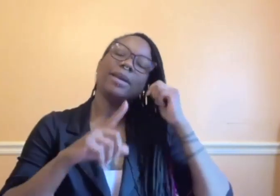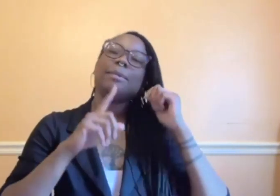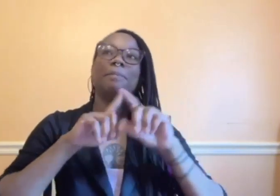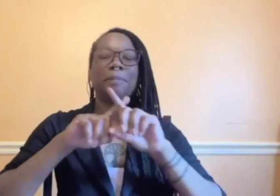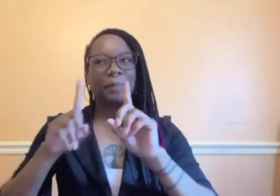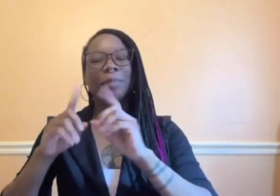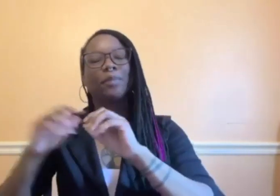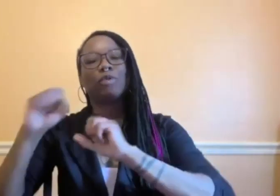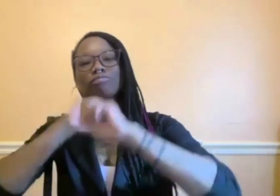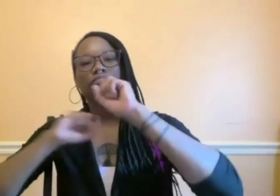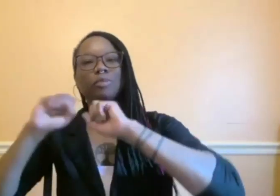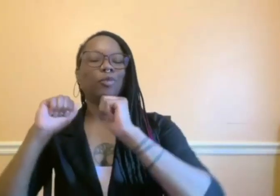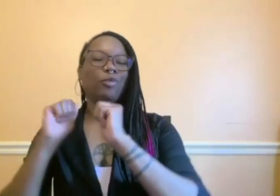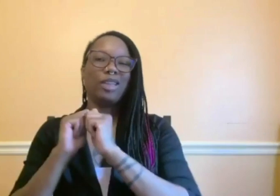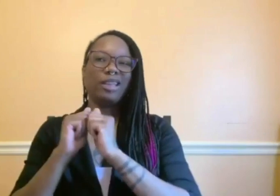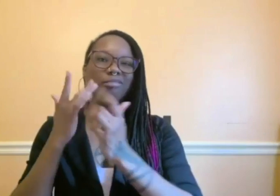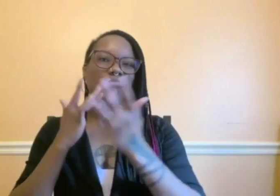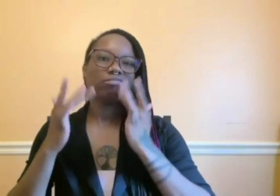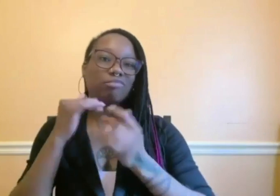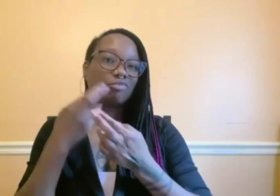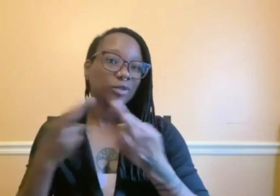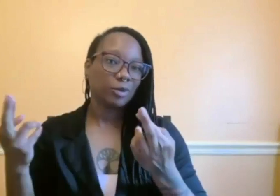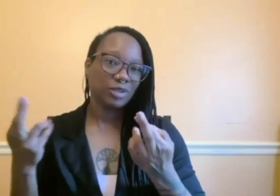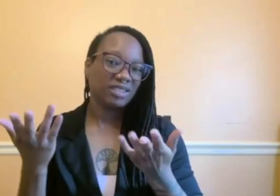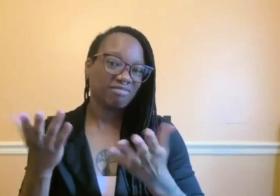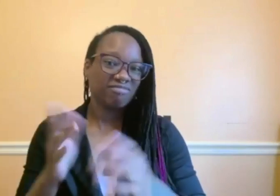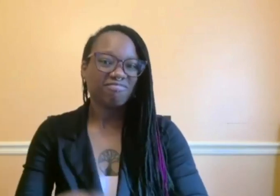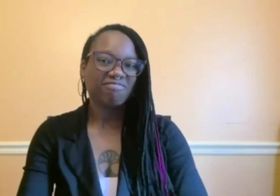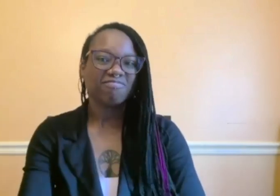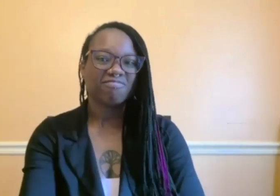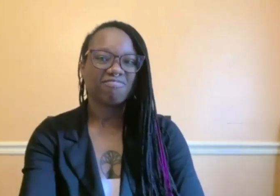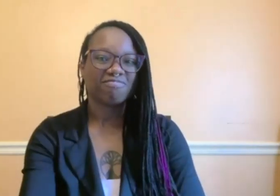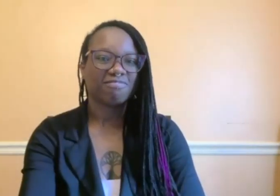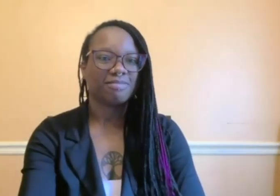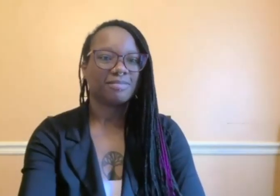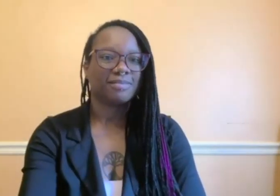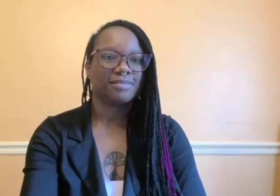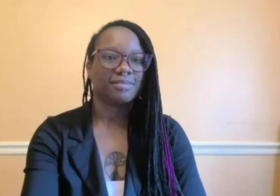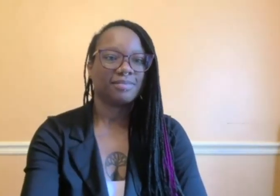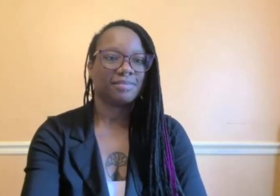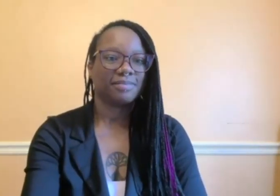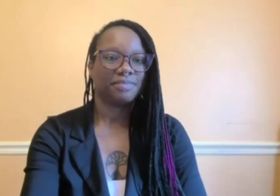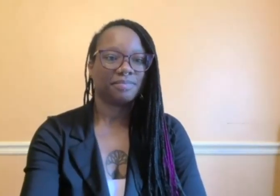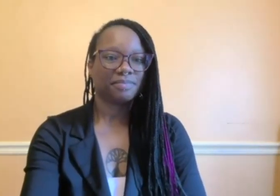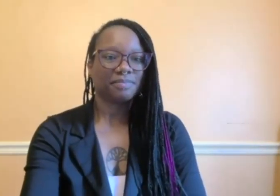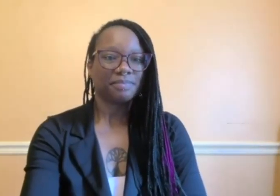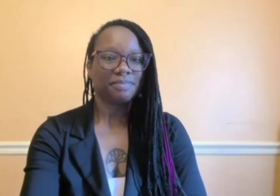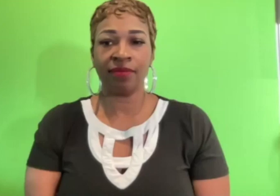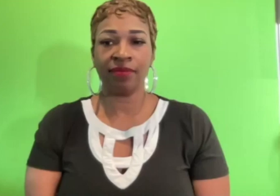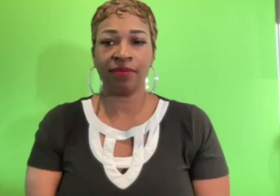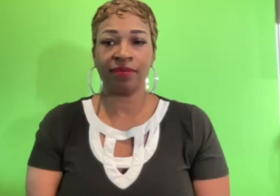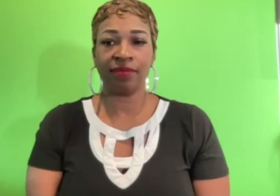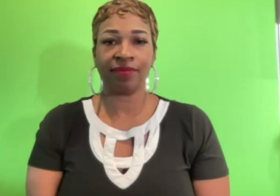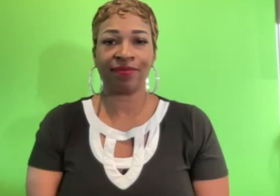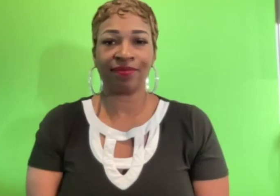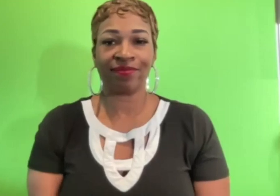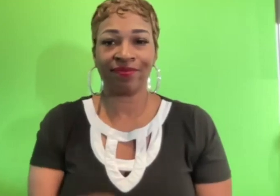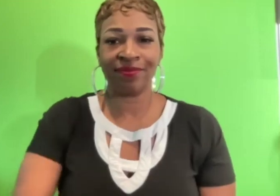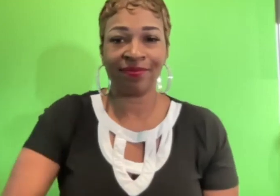I can figure out how I want to make things happen. But of course, there is also a struggle with having access to resources.